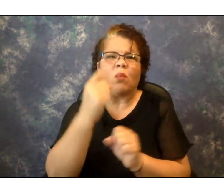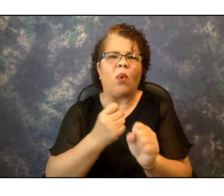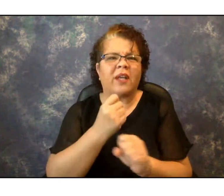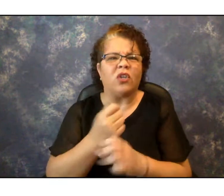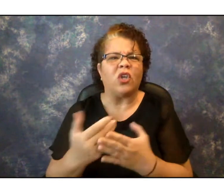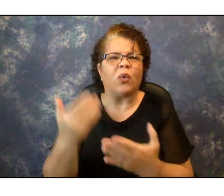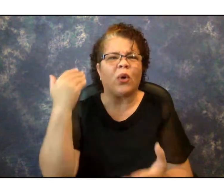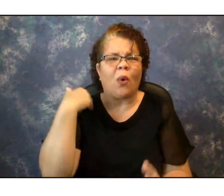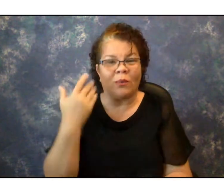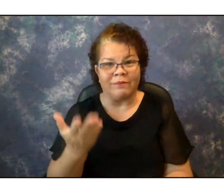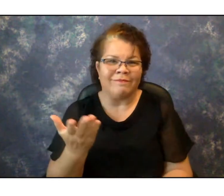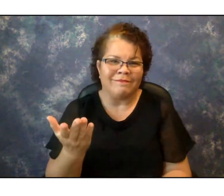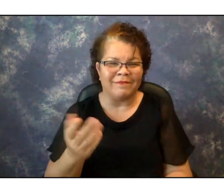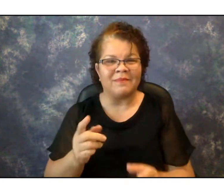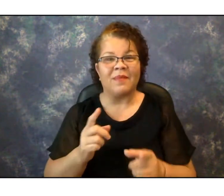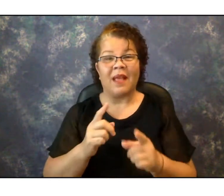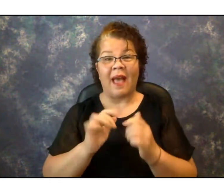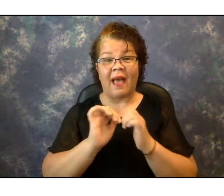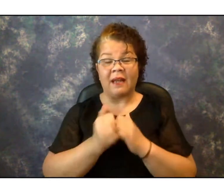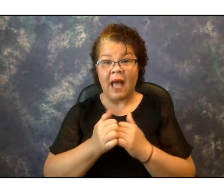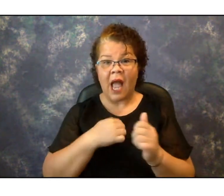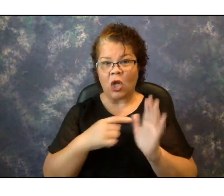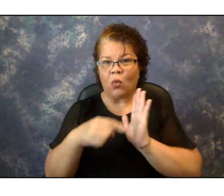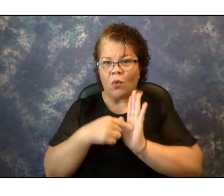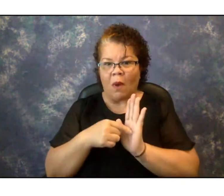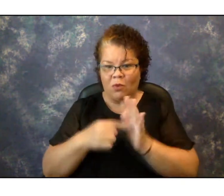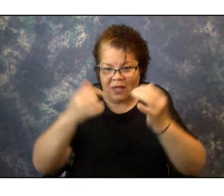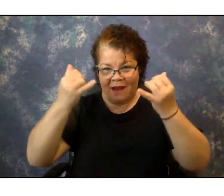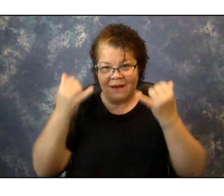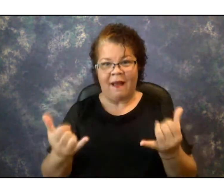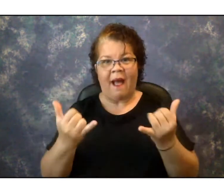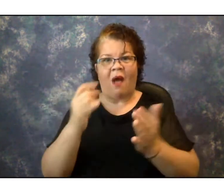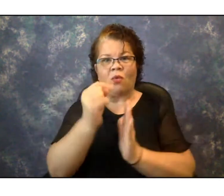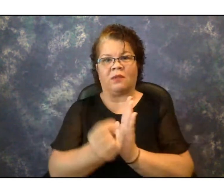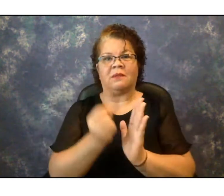how do we represent now and the people who